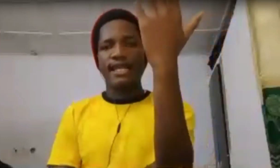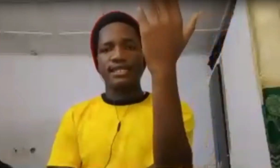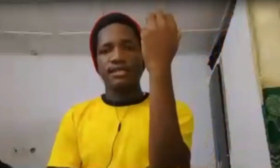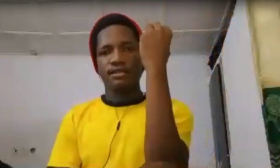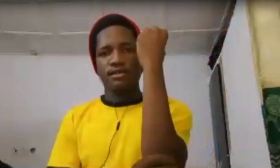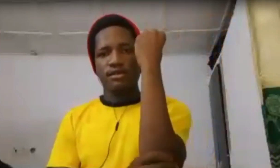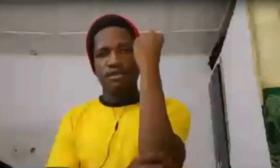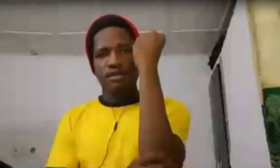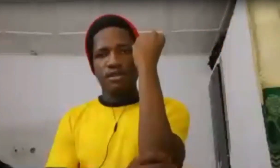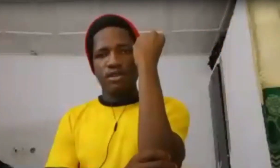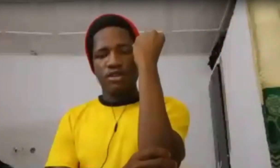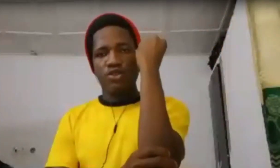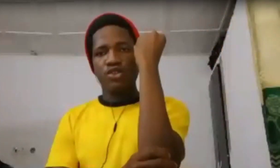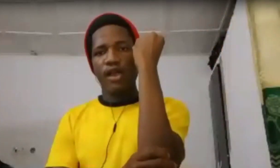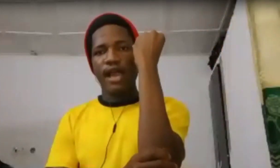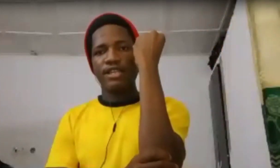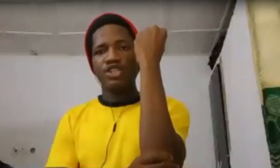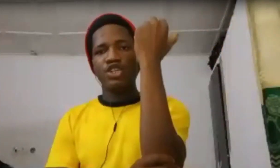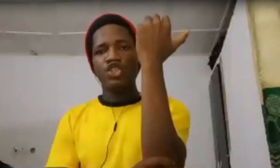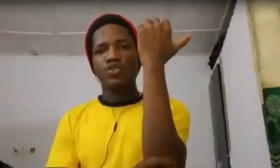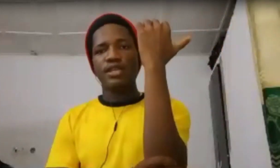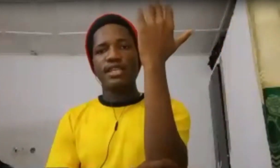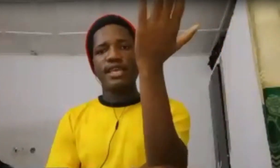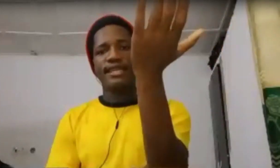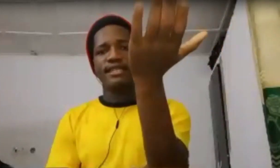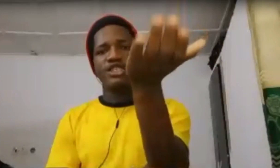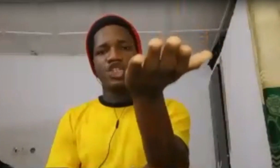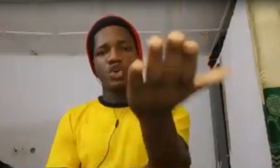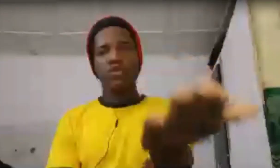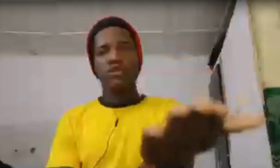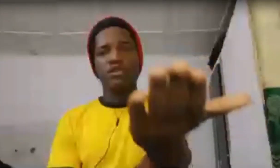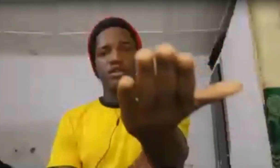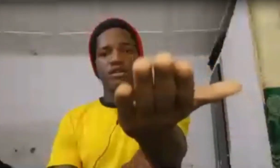hand. You use your hand to indicate the sun,